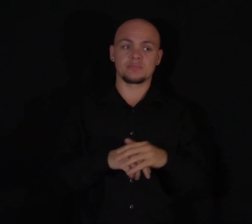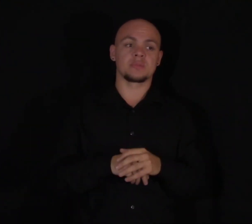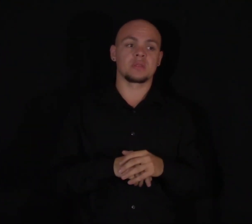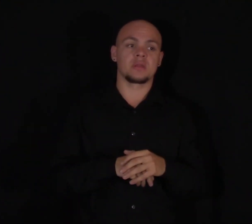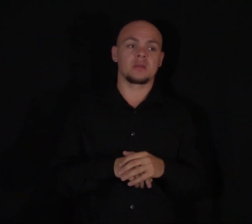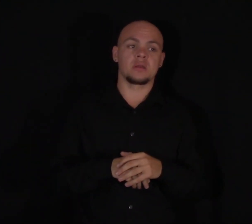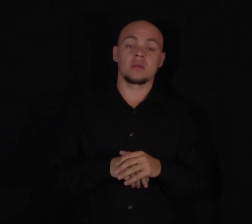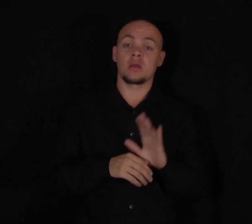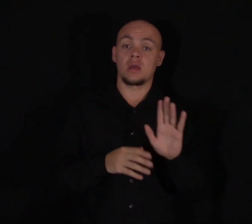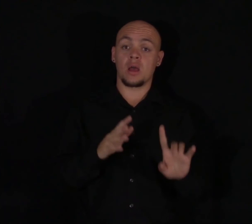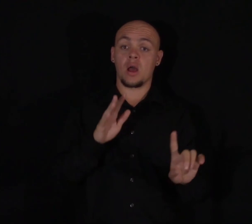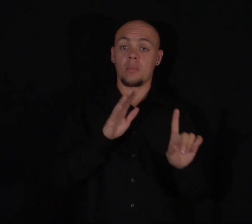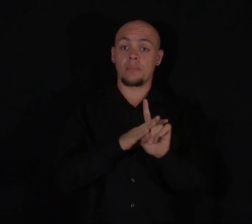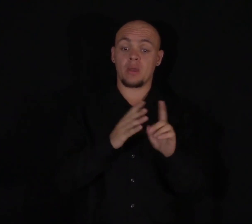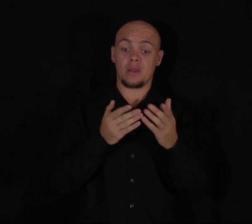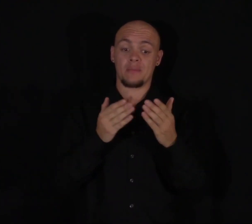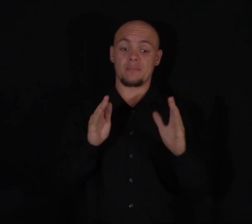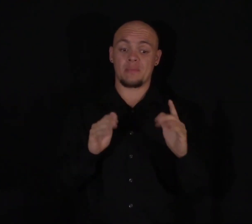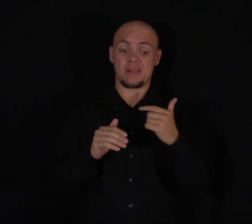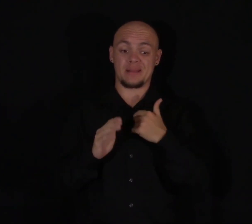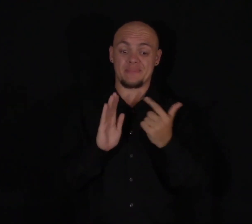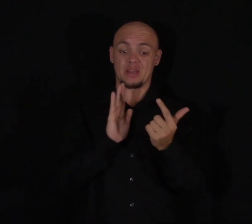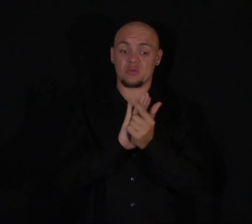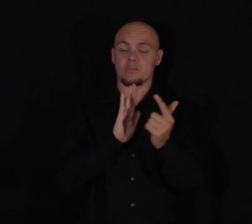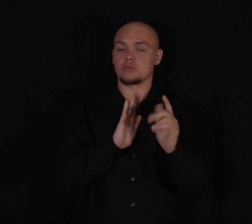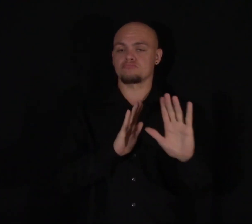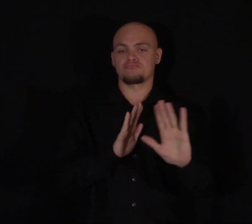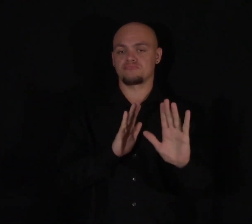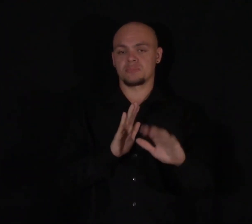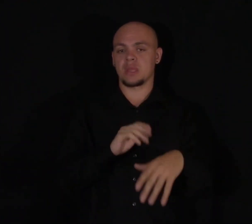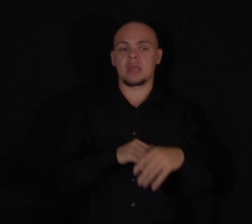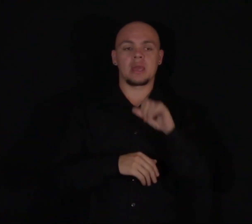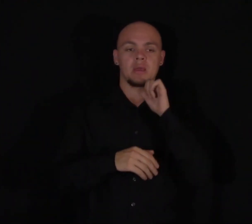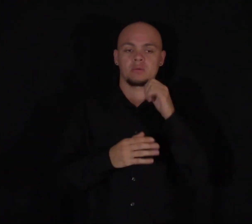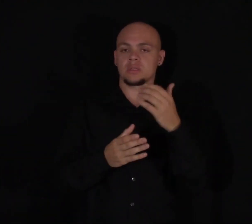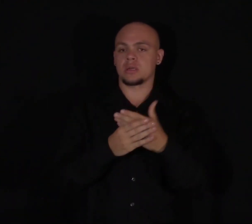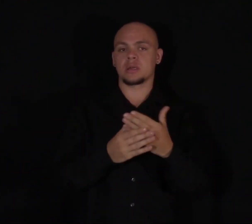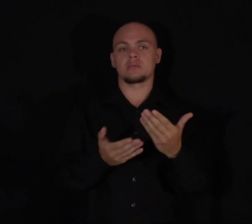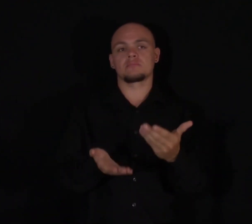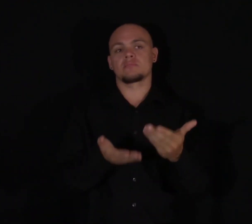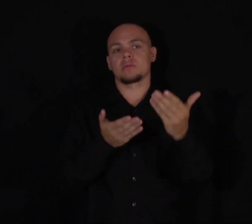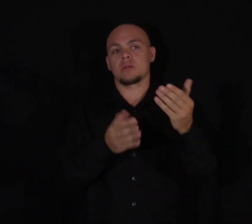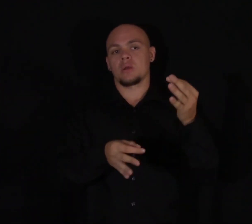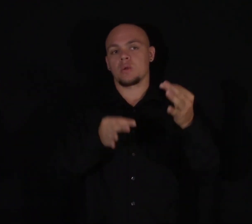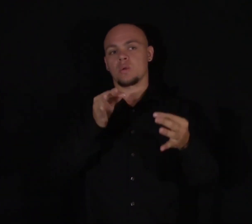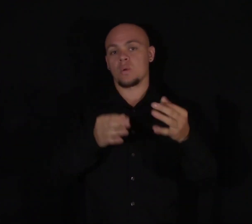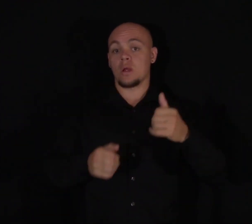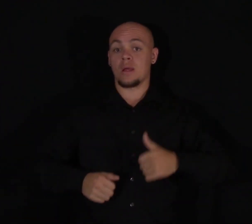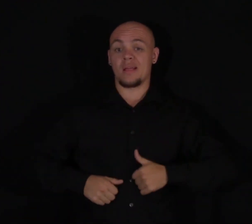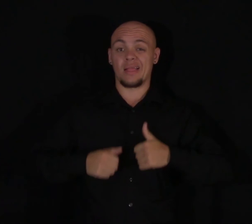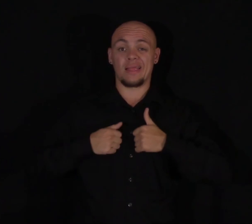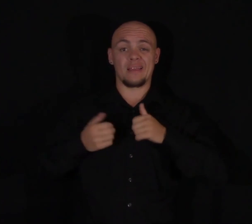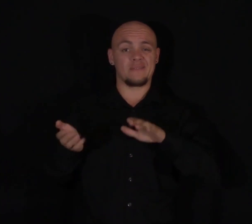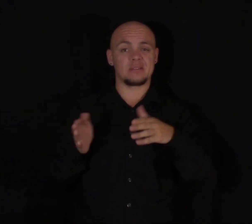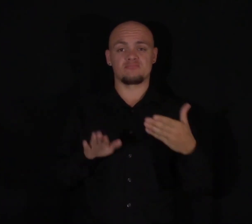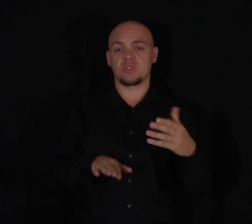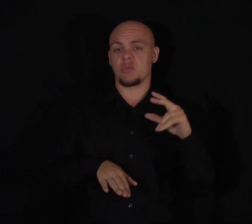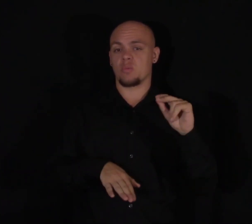appearing publicly as a criminal, as the case was not brought before the court that decides on life and death. The grand